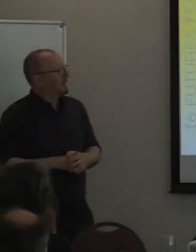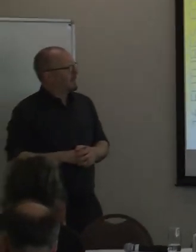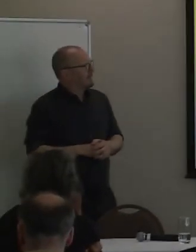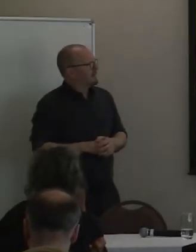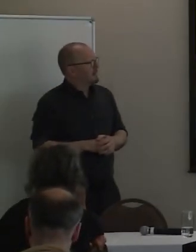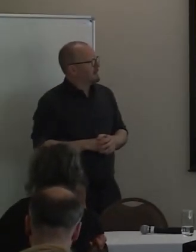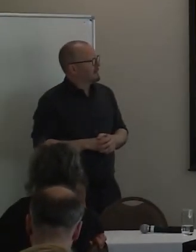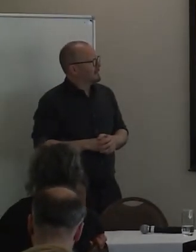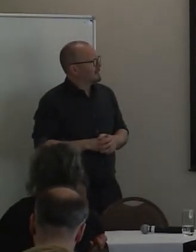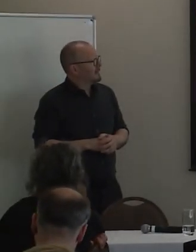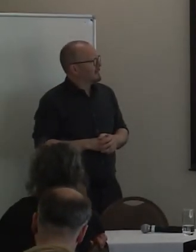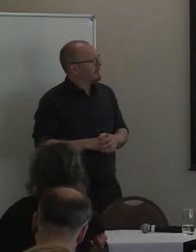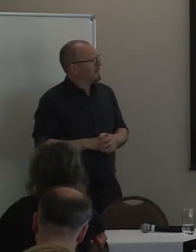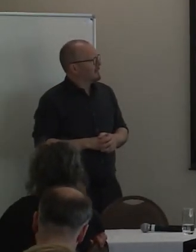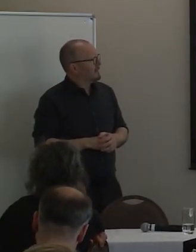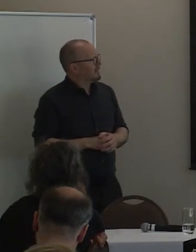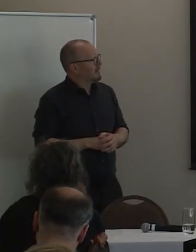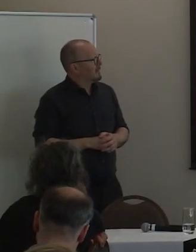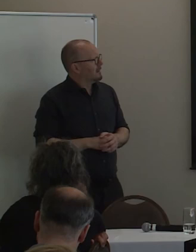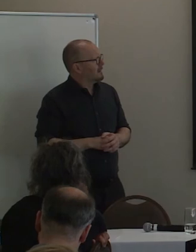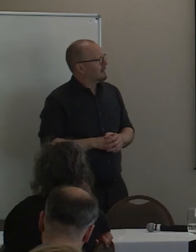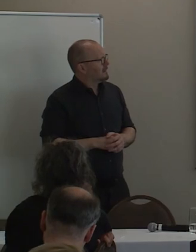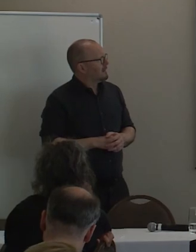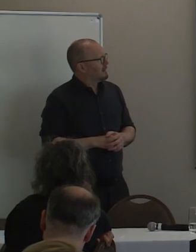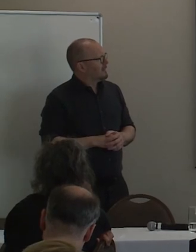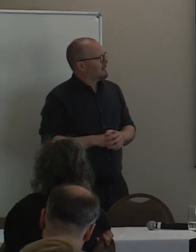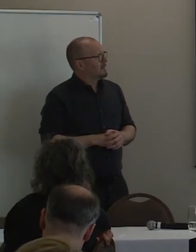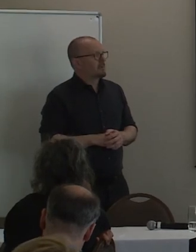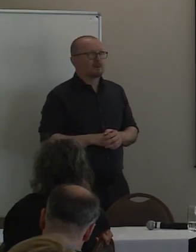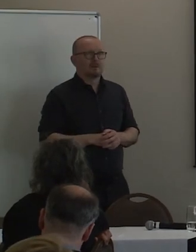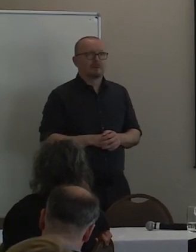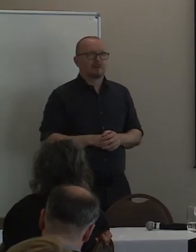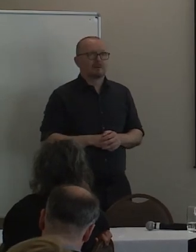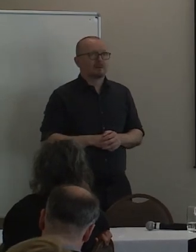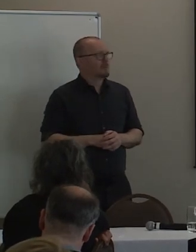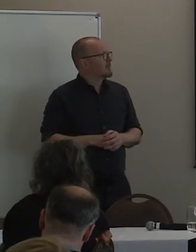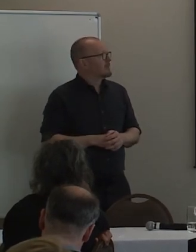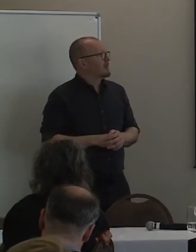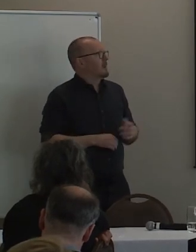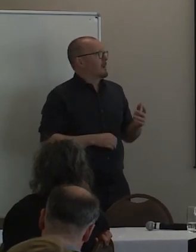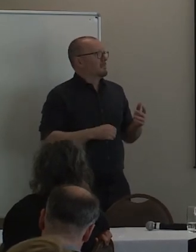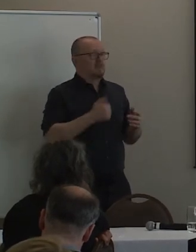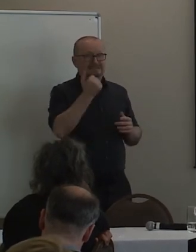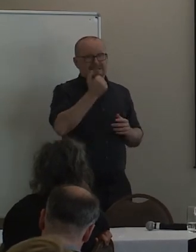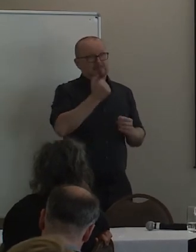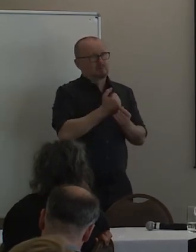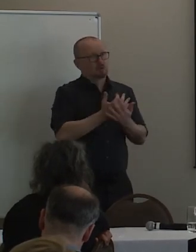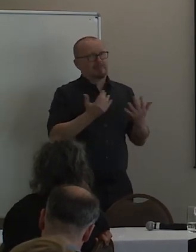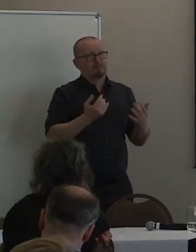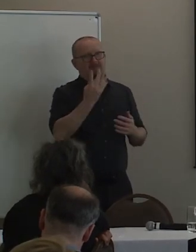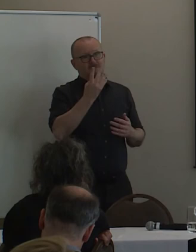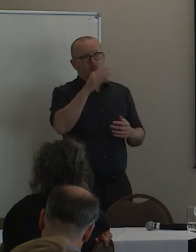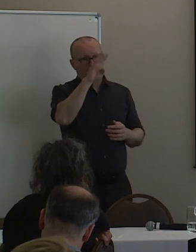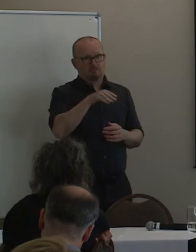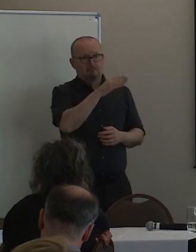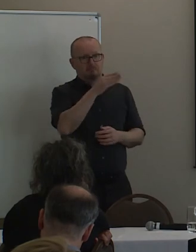And the other point I want to make with these is, or even plotting things on maybe just a simpler quadrant with just four different things, it's